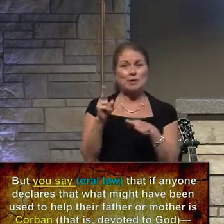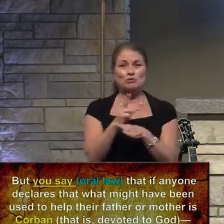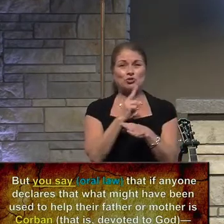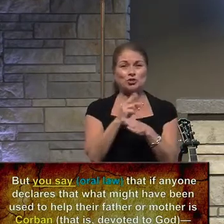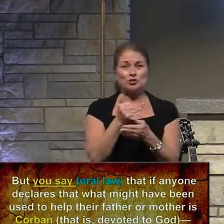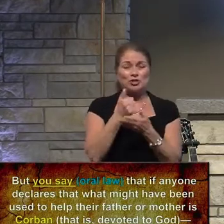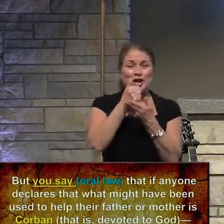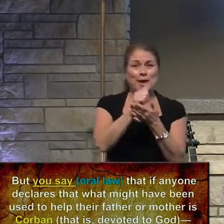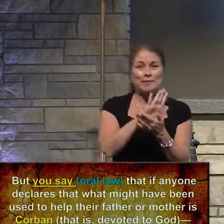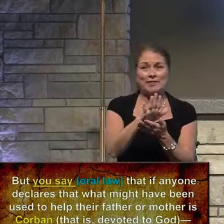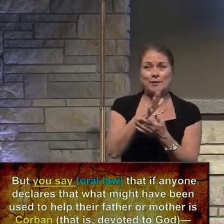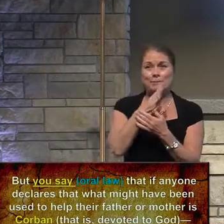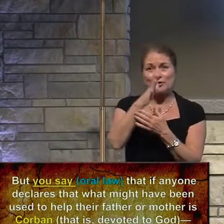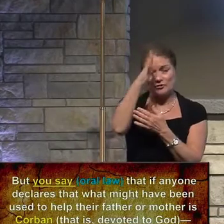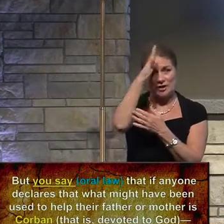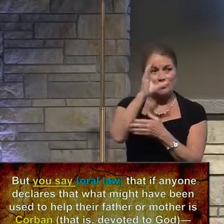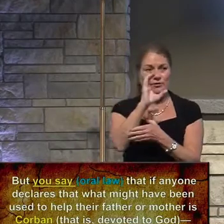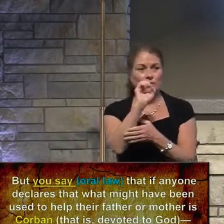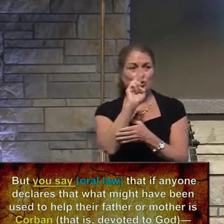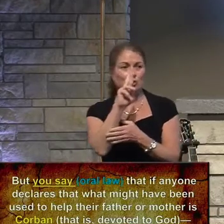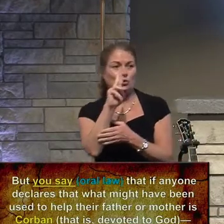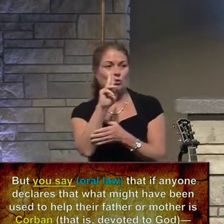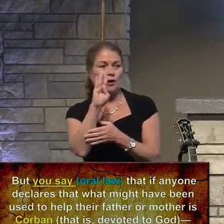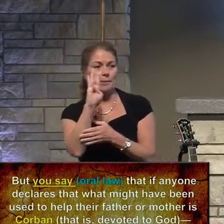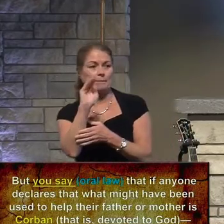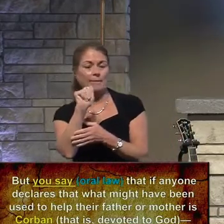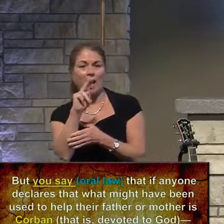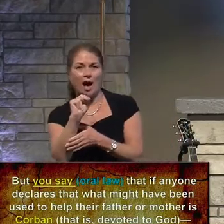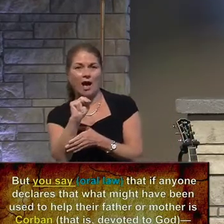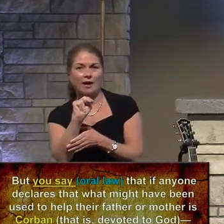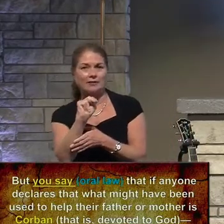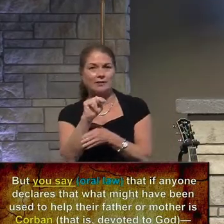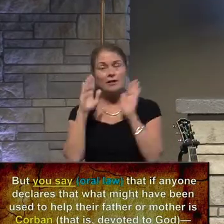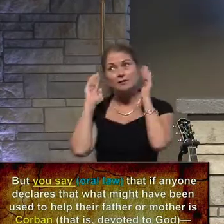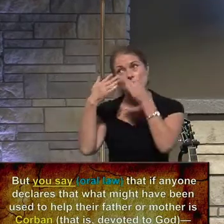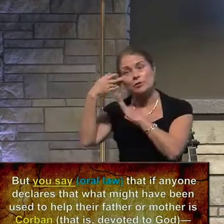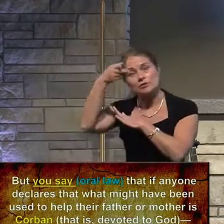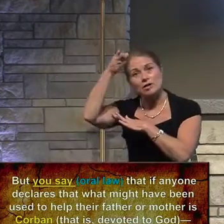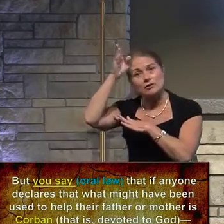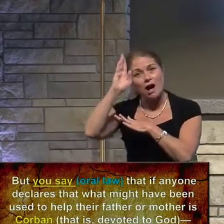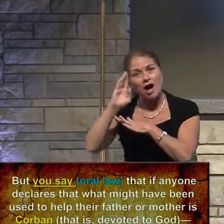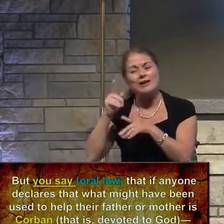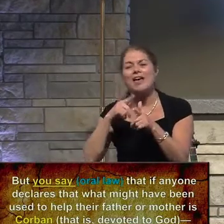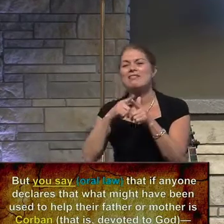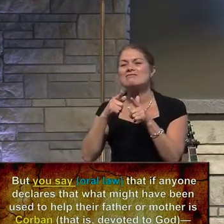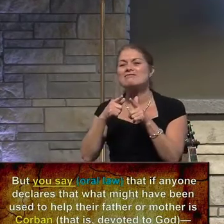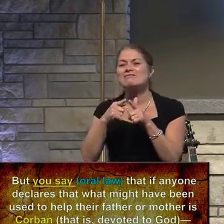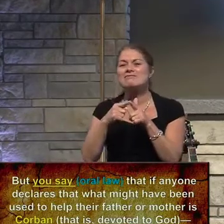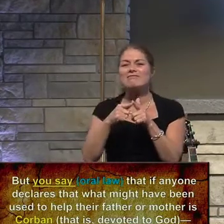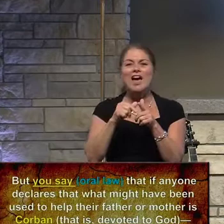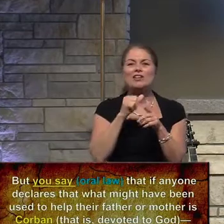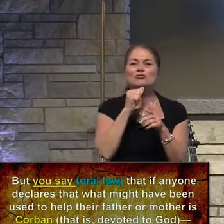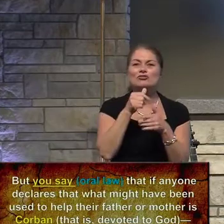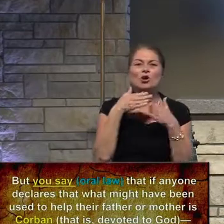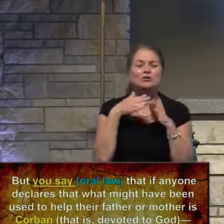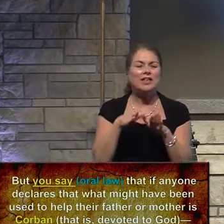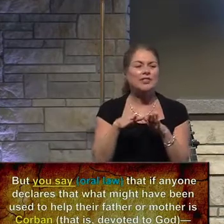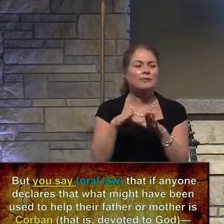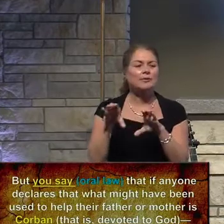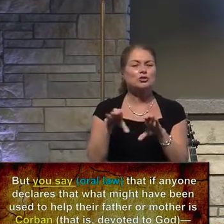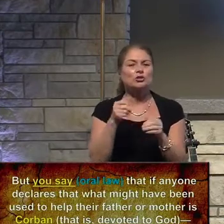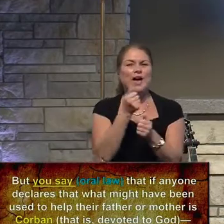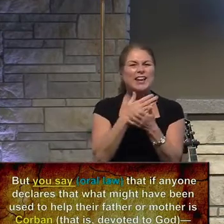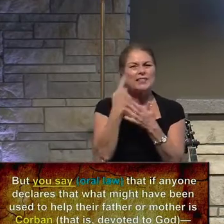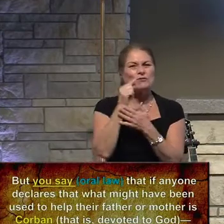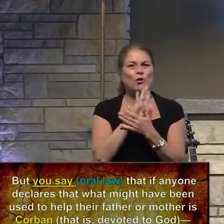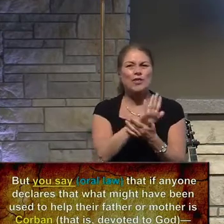their father or mother is korban, that is devoted to God, then you no longer let them do anything for their